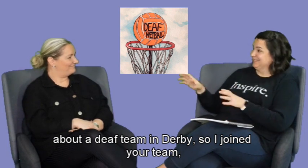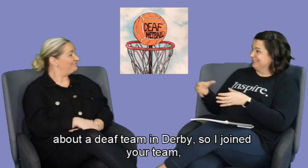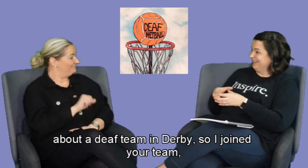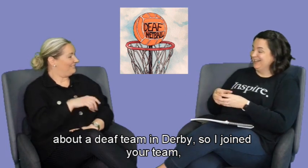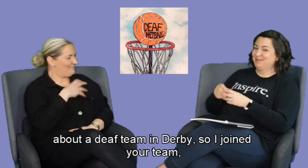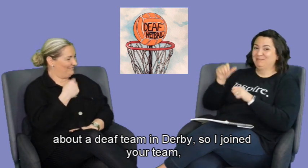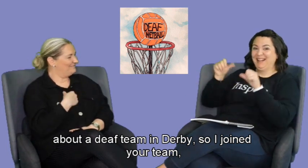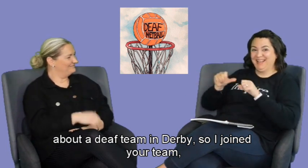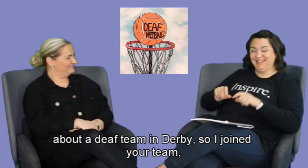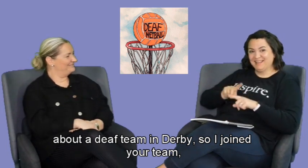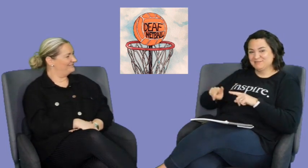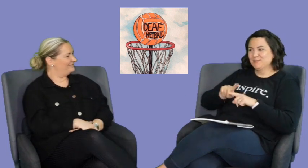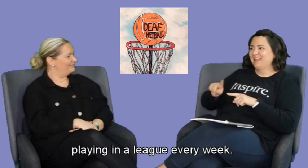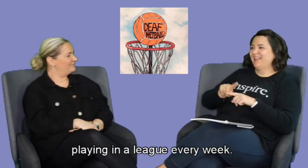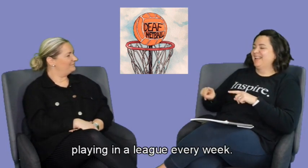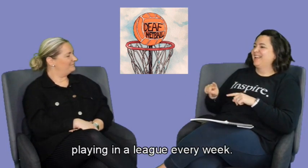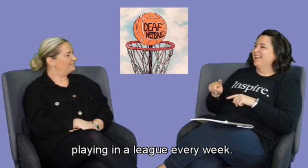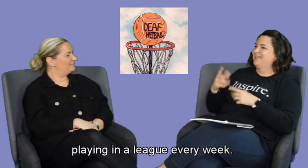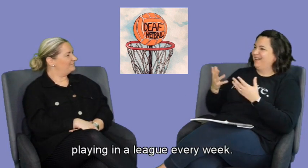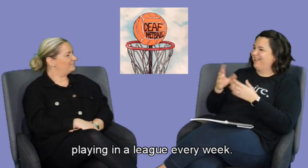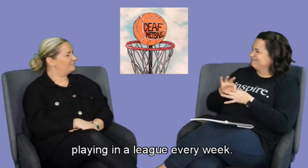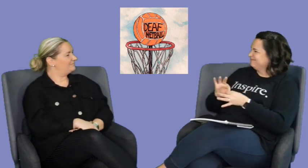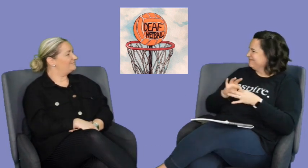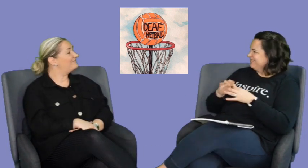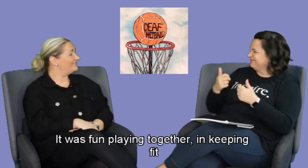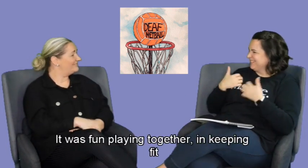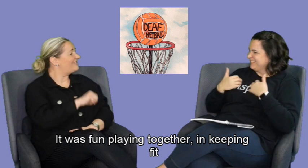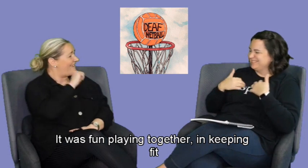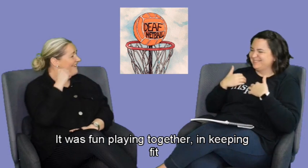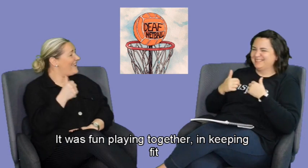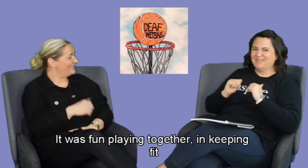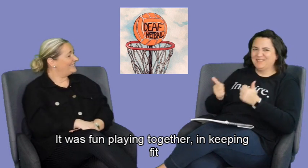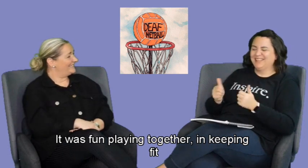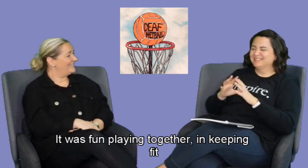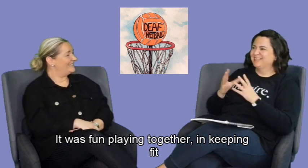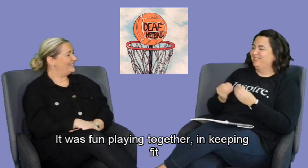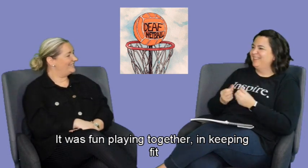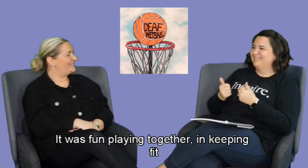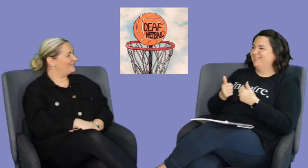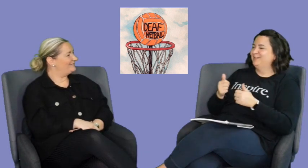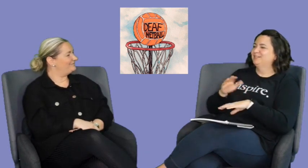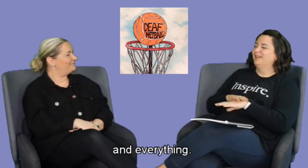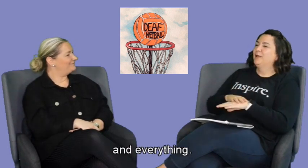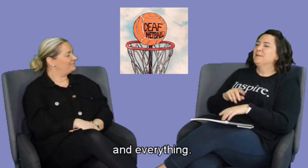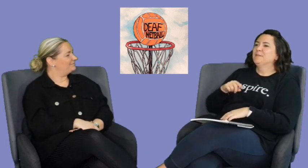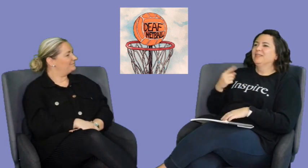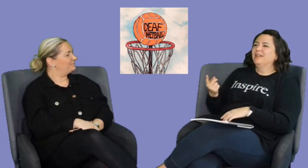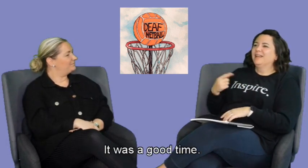I joined your team, playing in a league every week. It was fun playing together and keeping fit and everything. It was a